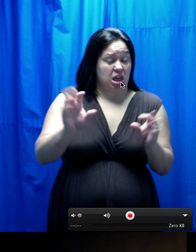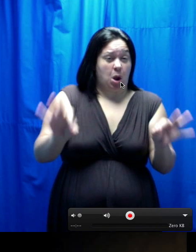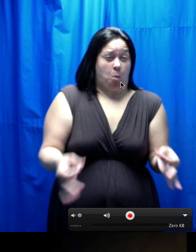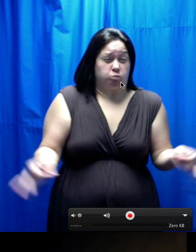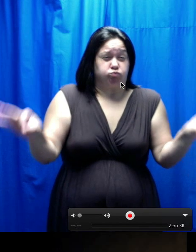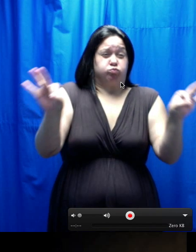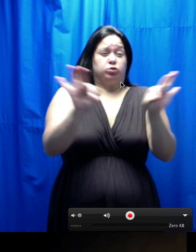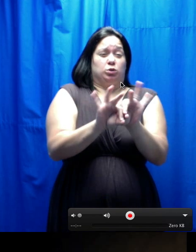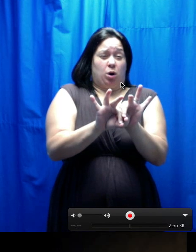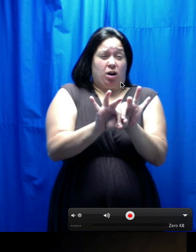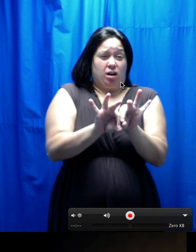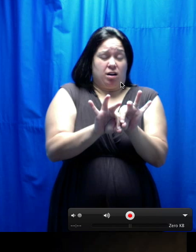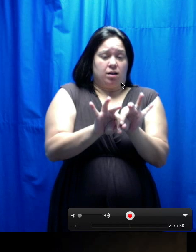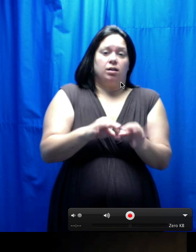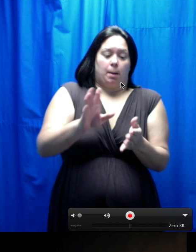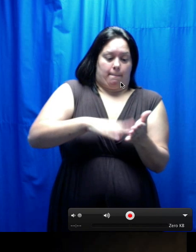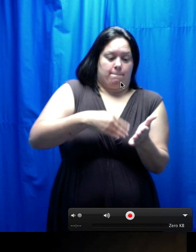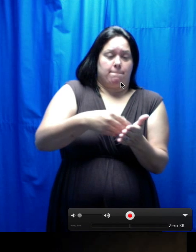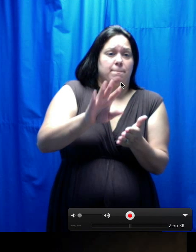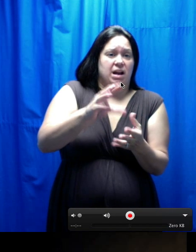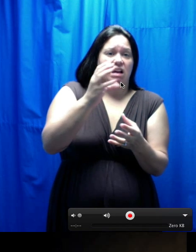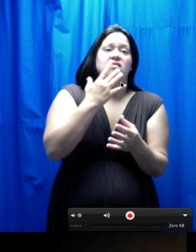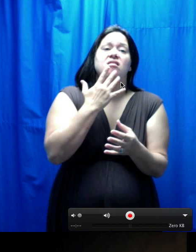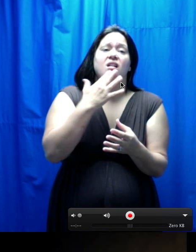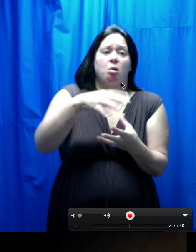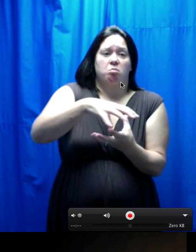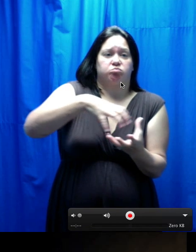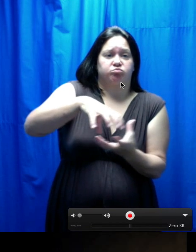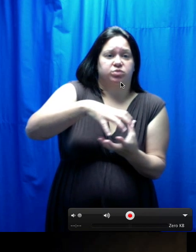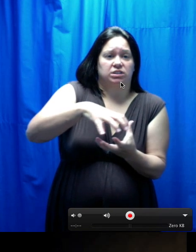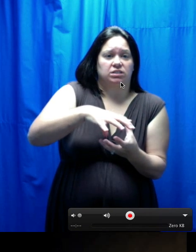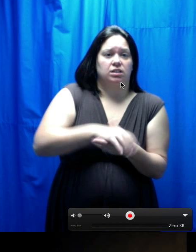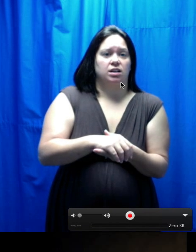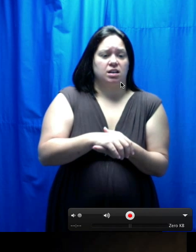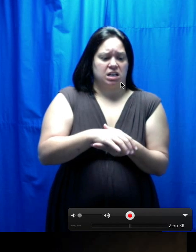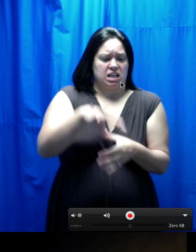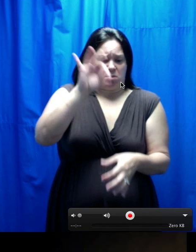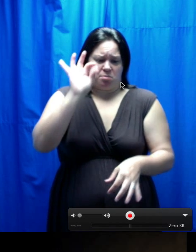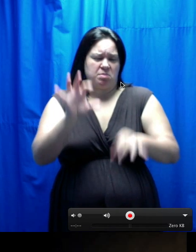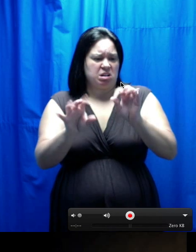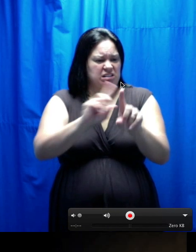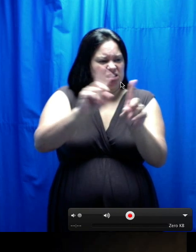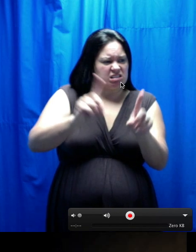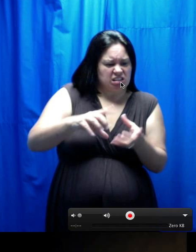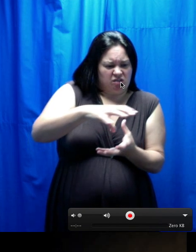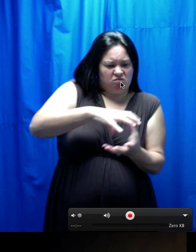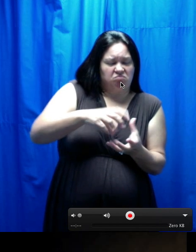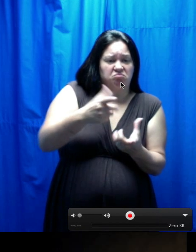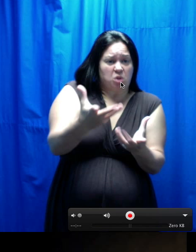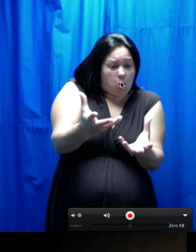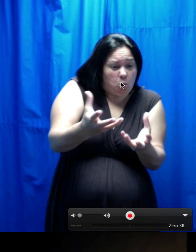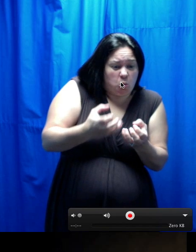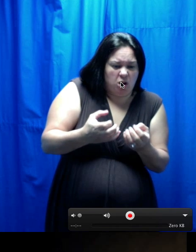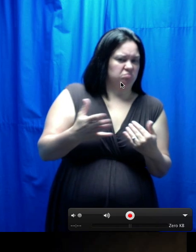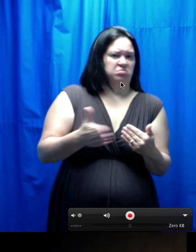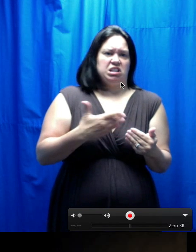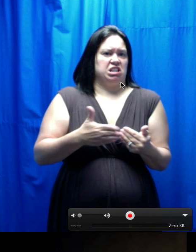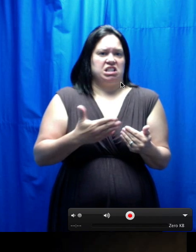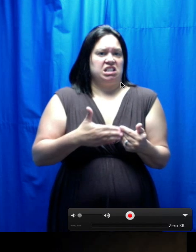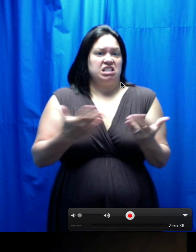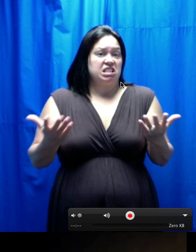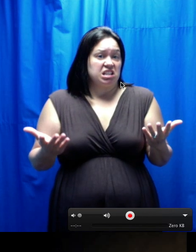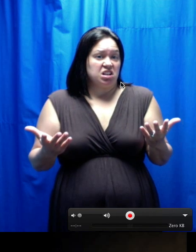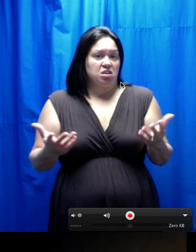is a must. Mixing paint to come up with custom colors is a more convenient and affordable way to find the color you need in the exact shade